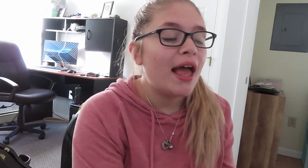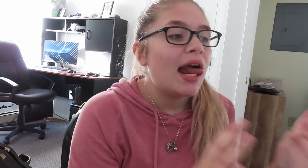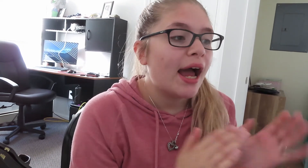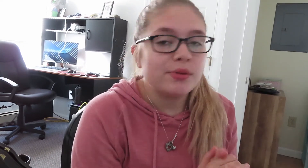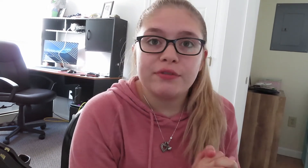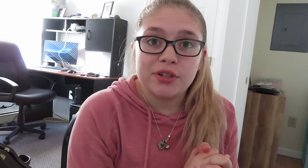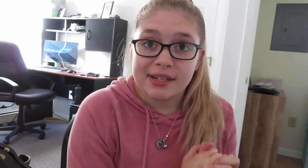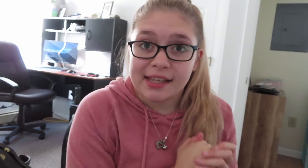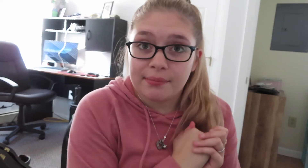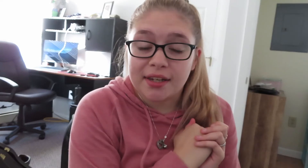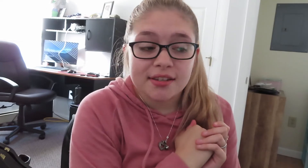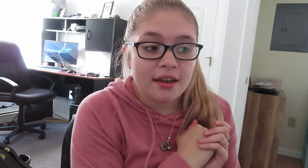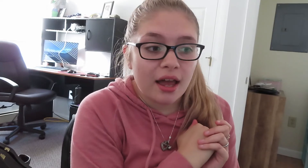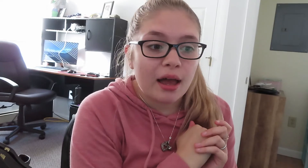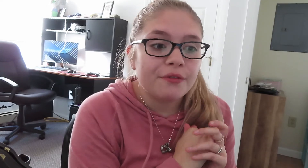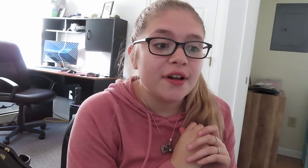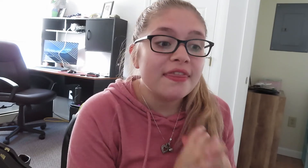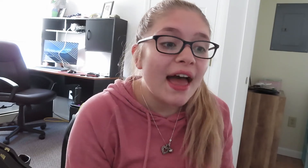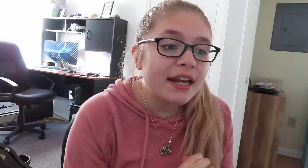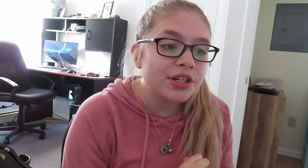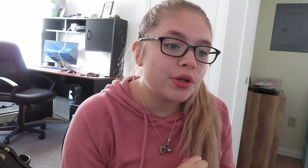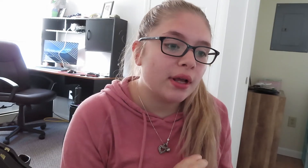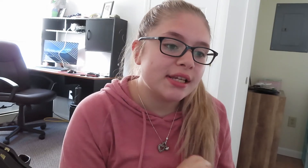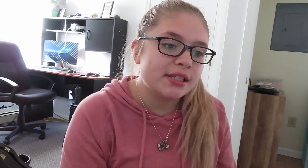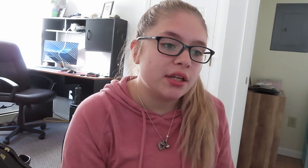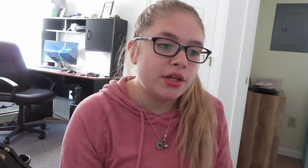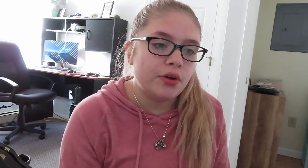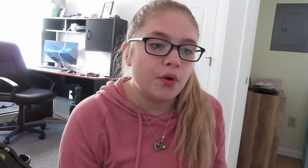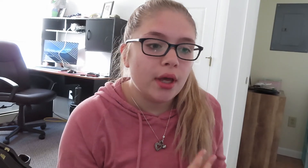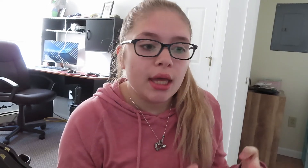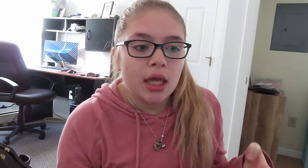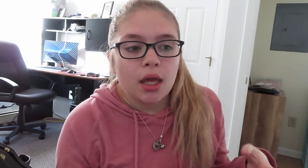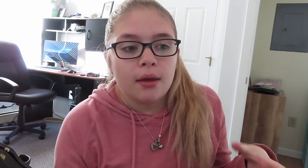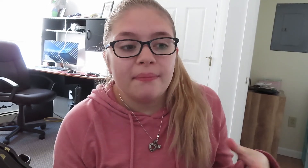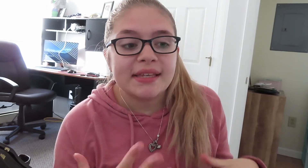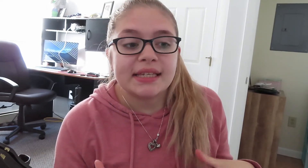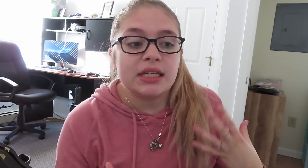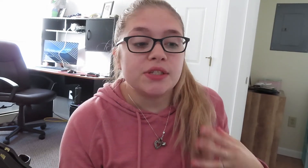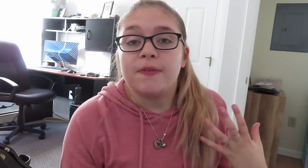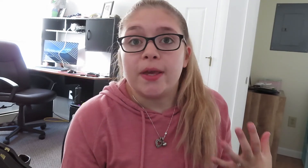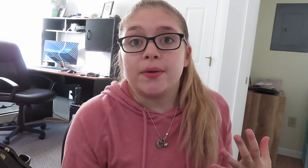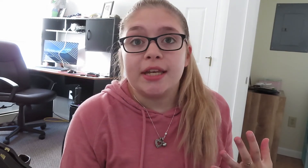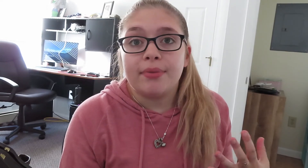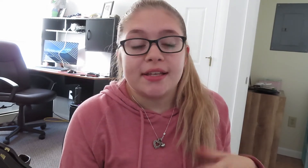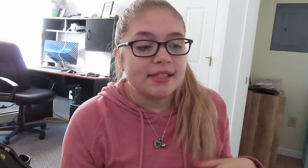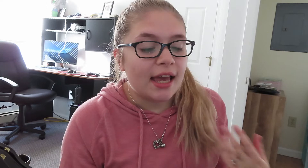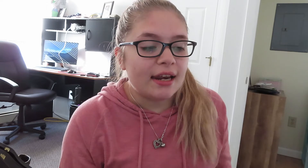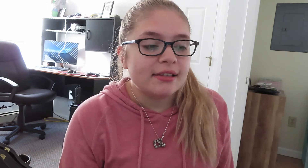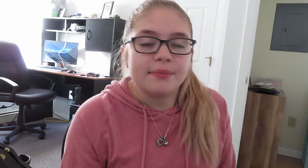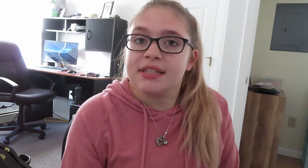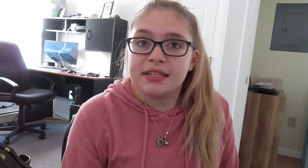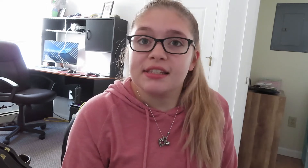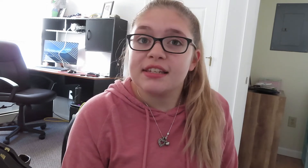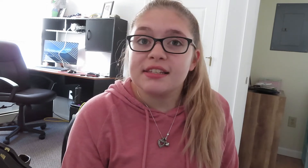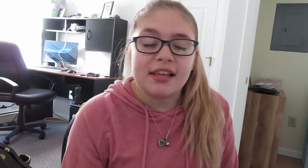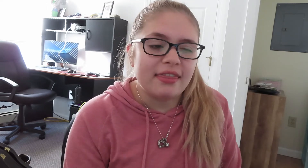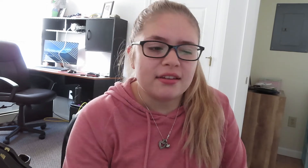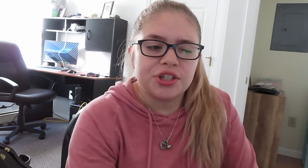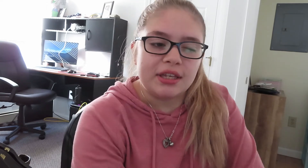I do have to do an assignment for that. She wants us to basically just videotape us signing some sentences. I think she